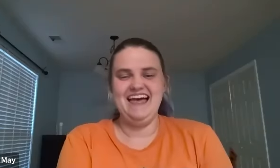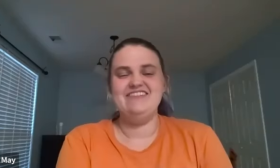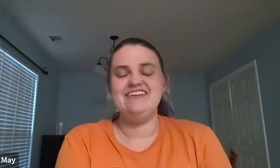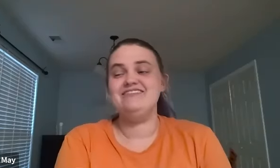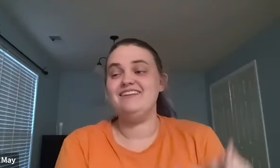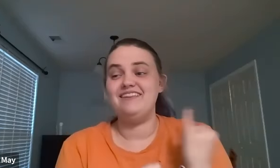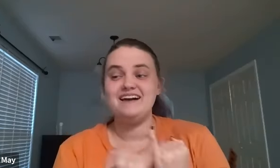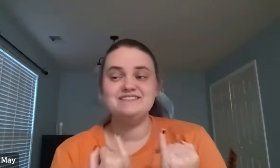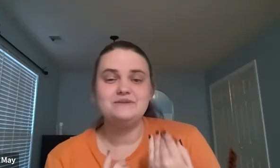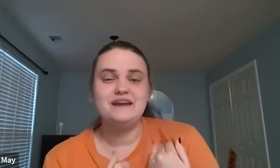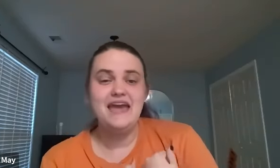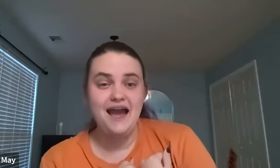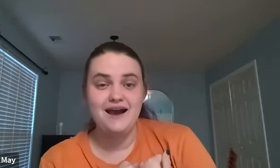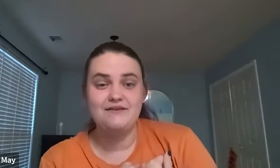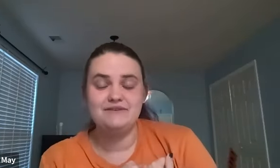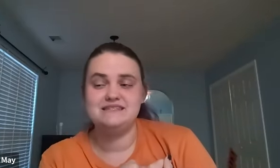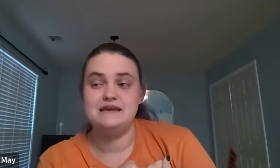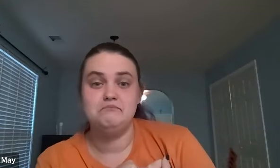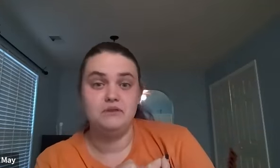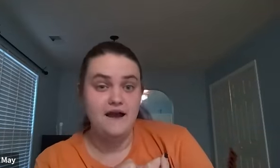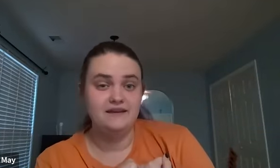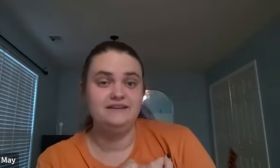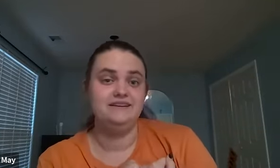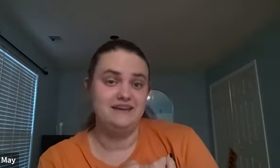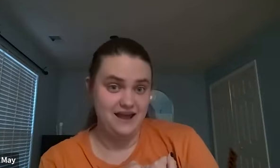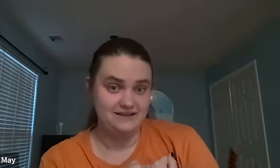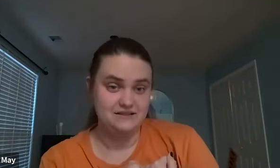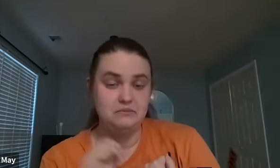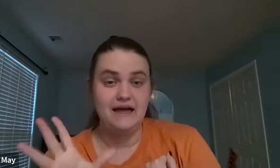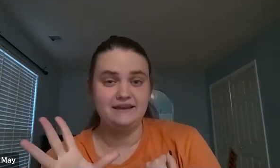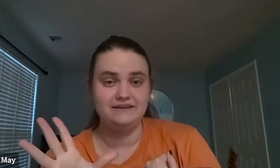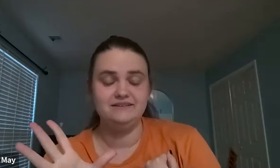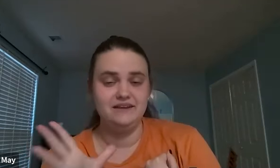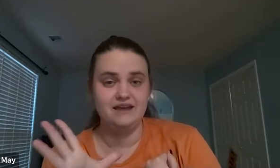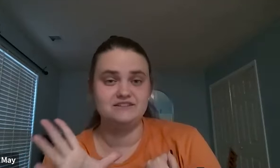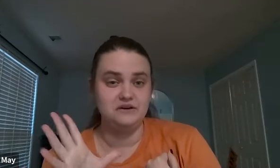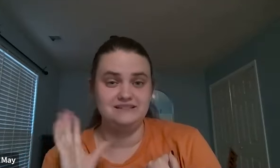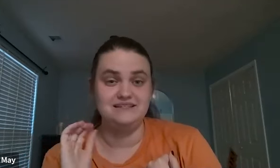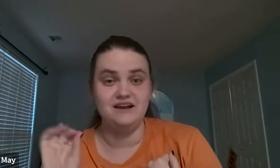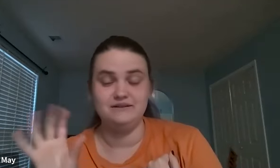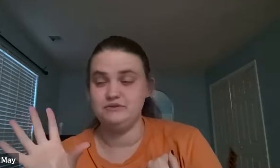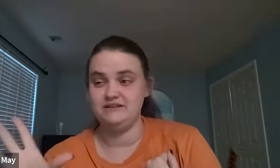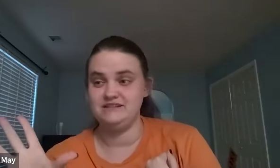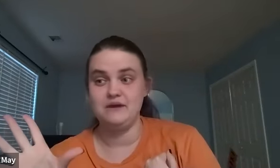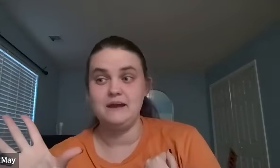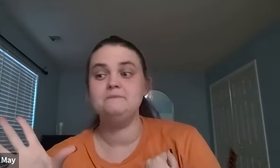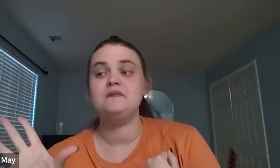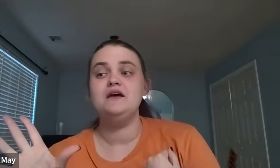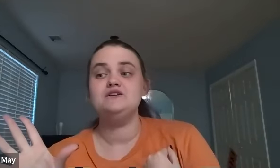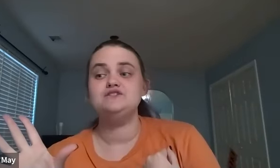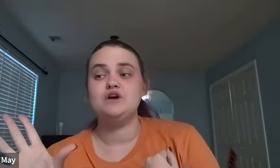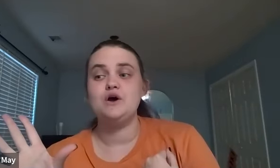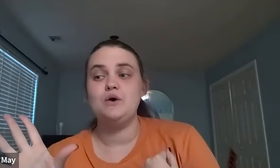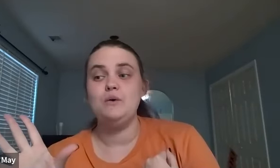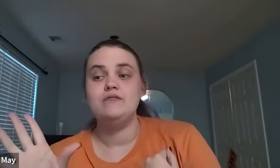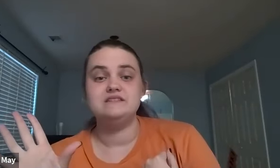And then the last one I have is a black cat. Black cat. Sorry, I did not pronounce that right. So the